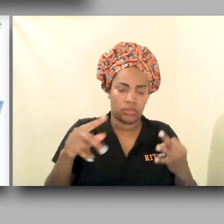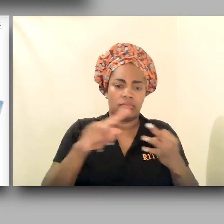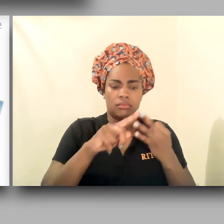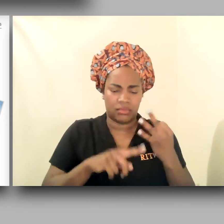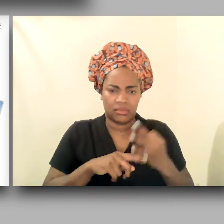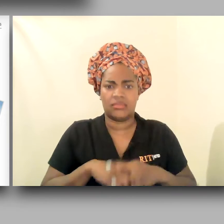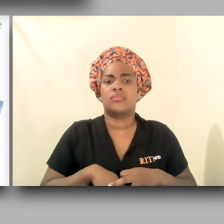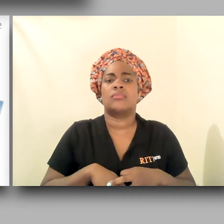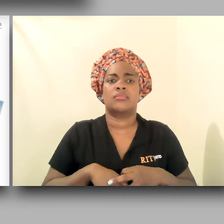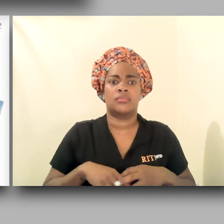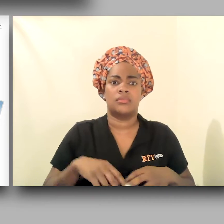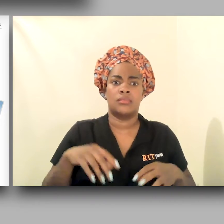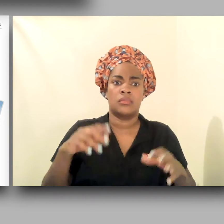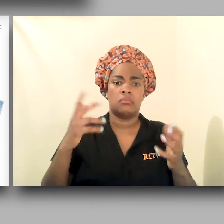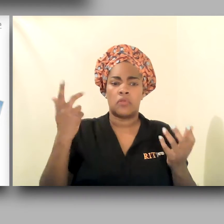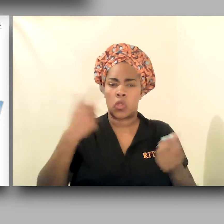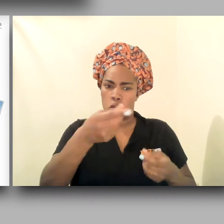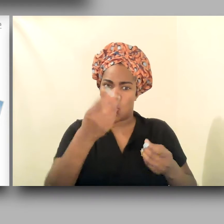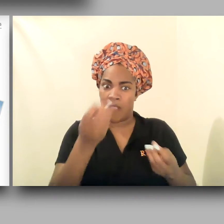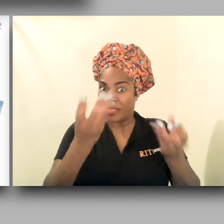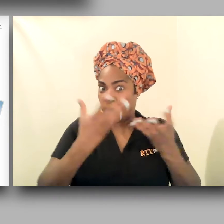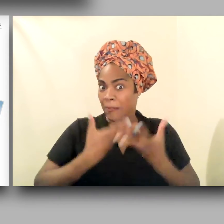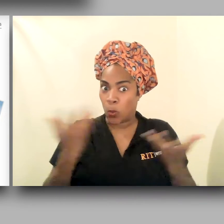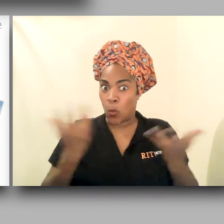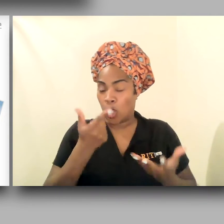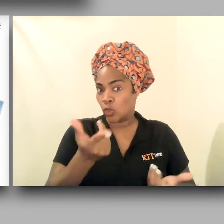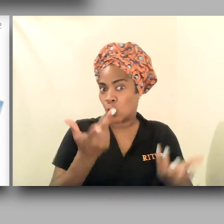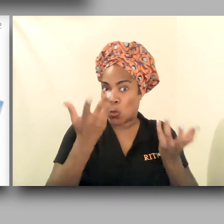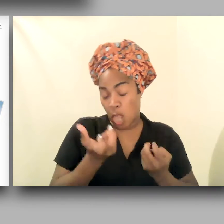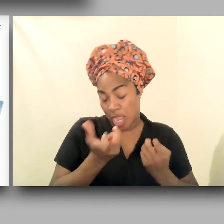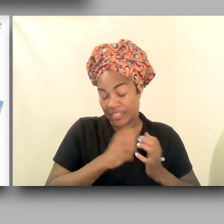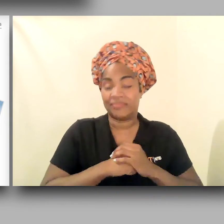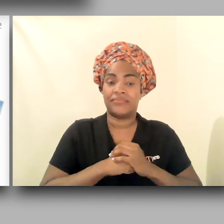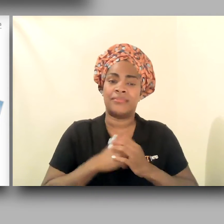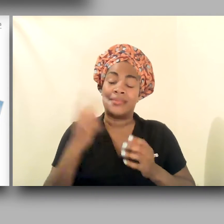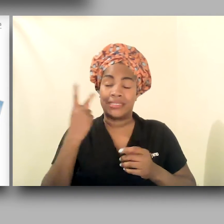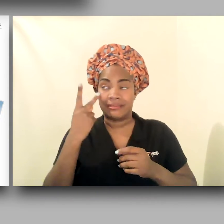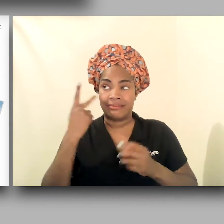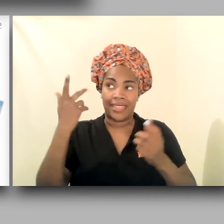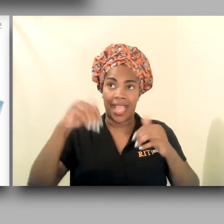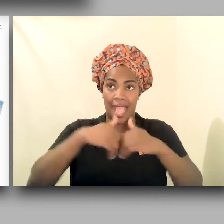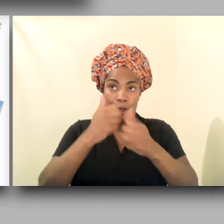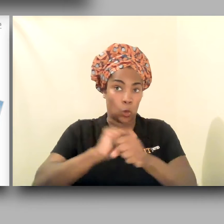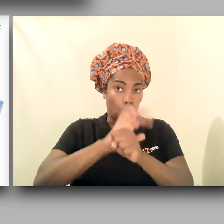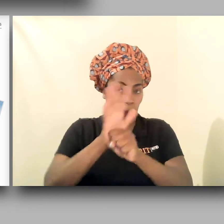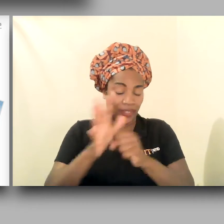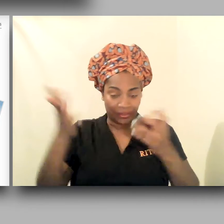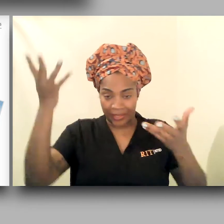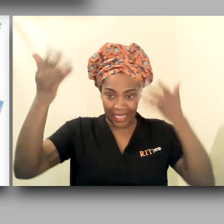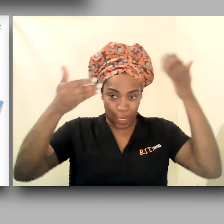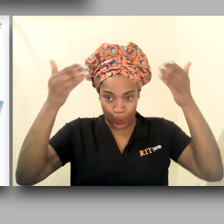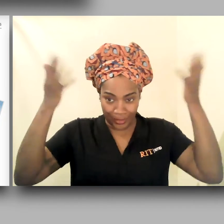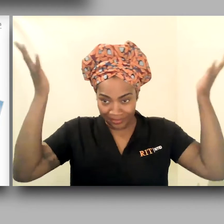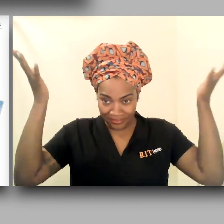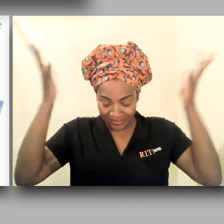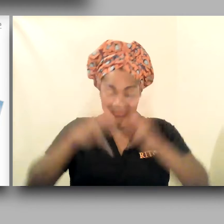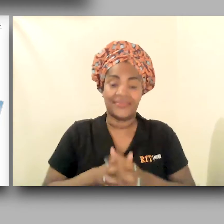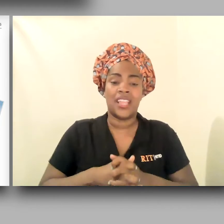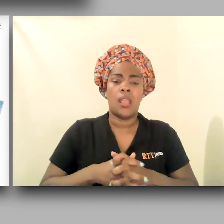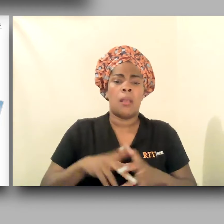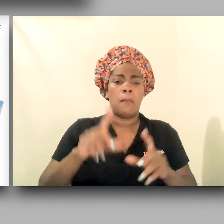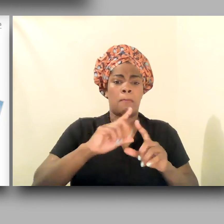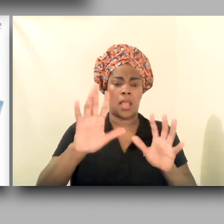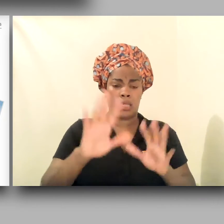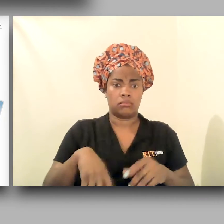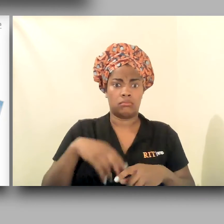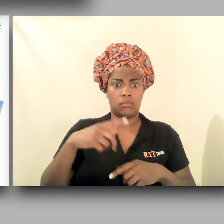You'd have to let me know what you want and we'll see with COVID if I can get the color that you request. The game that comes with it